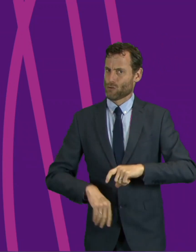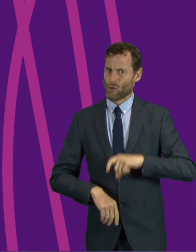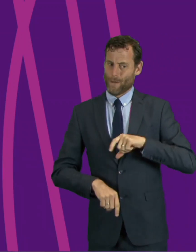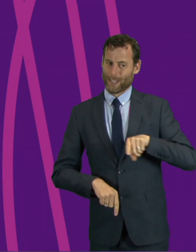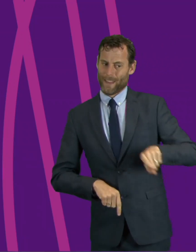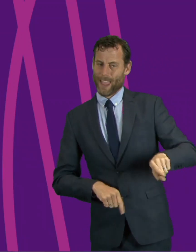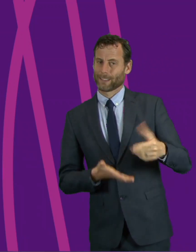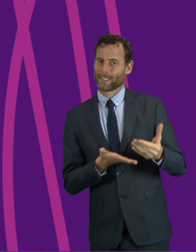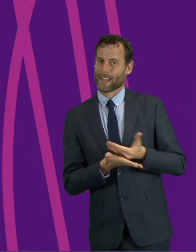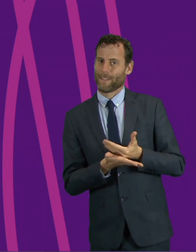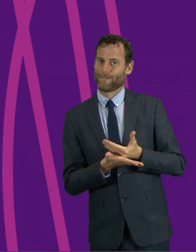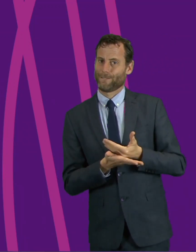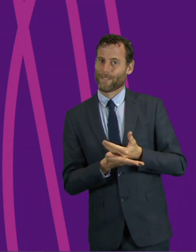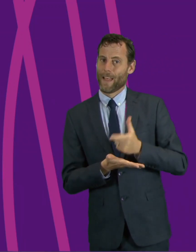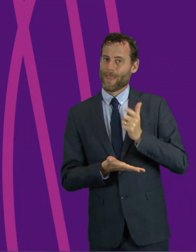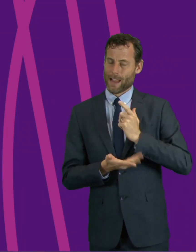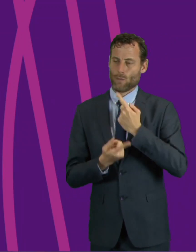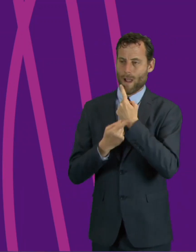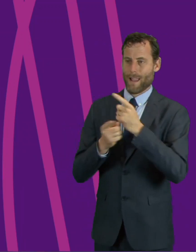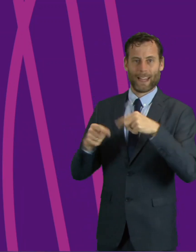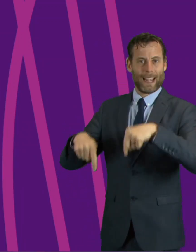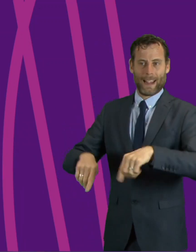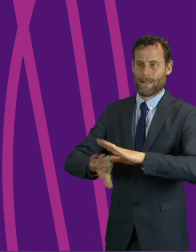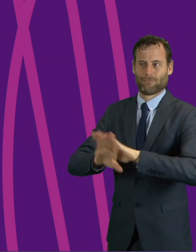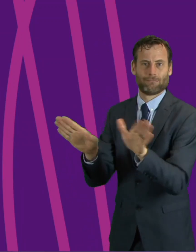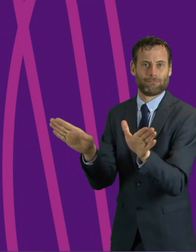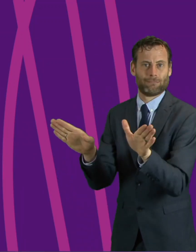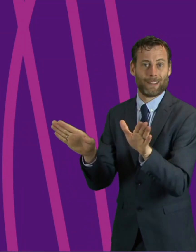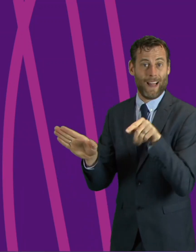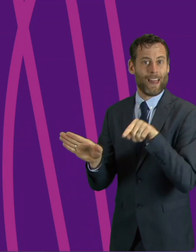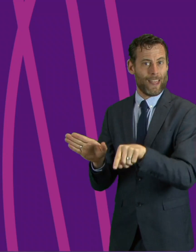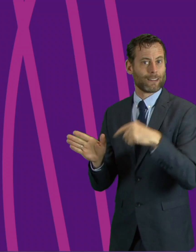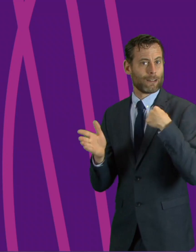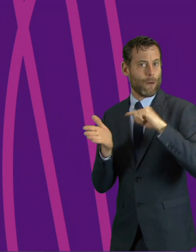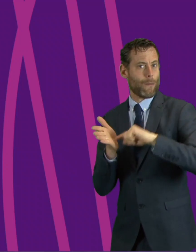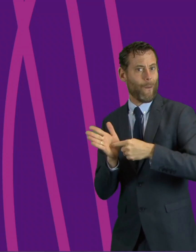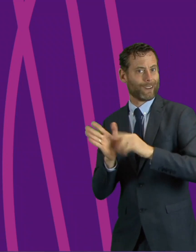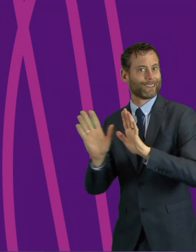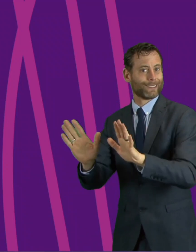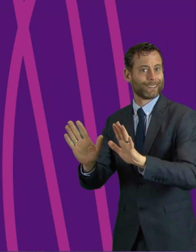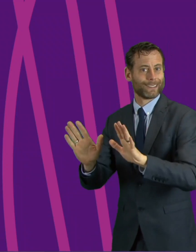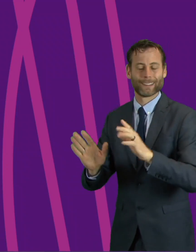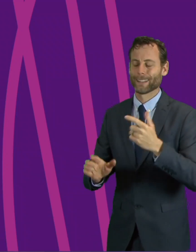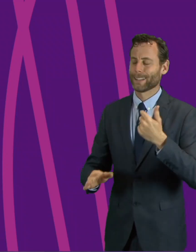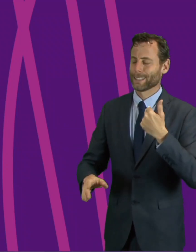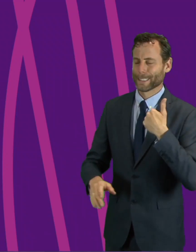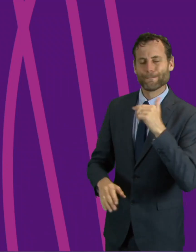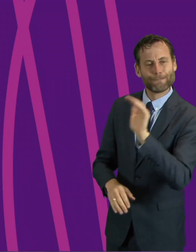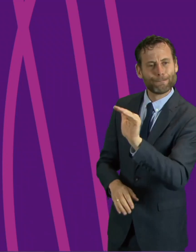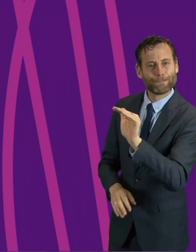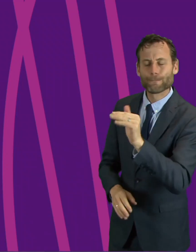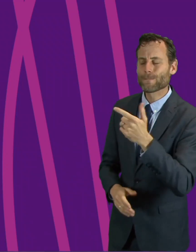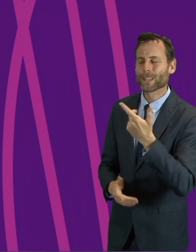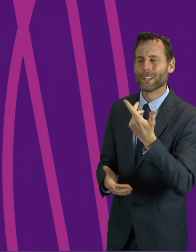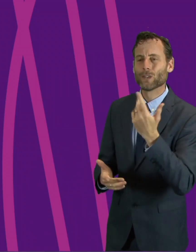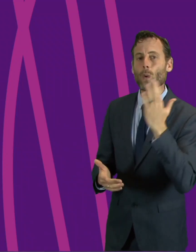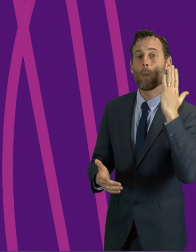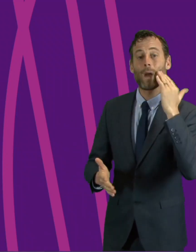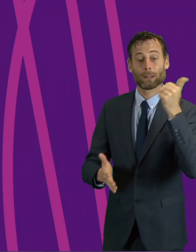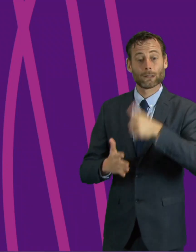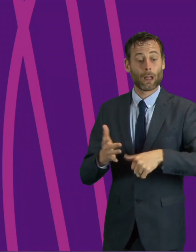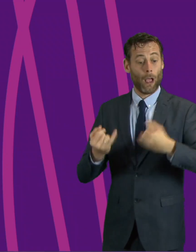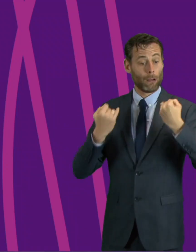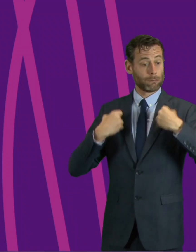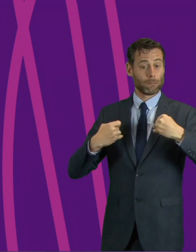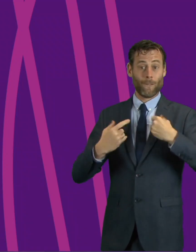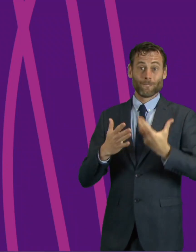absolutely satisfied about. And I suppose my central proposition here is, at the start of this outbreak,